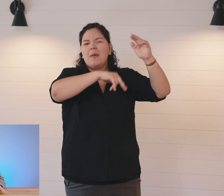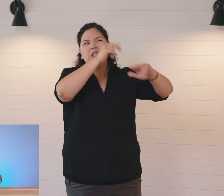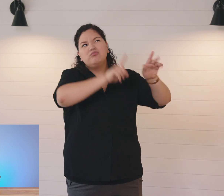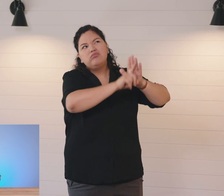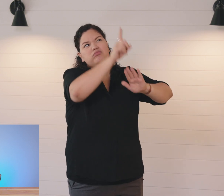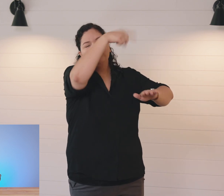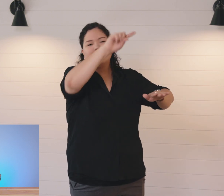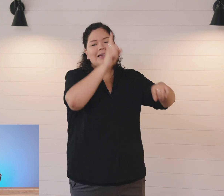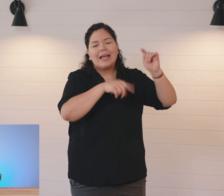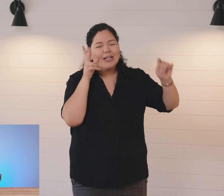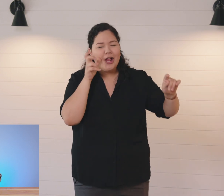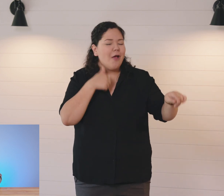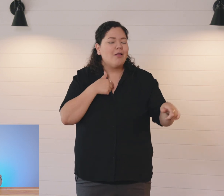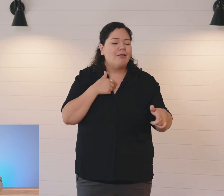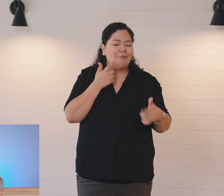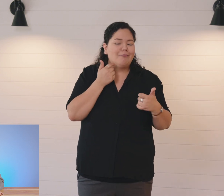Haman." I would giggle.